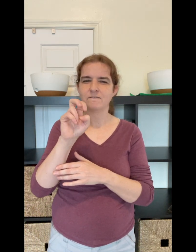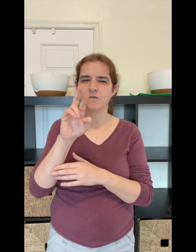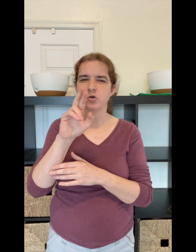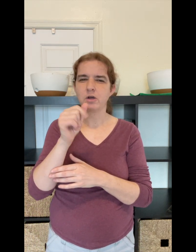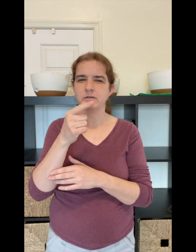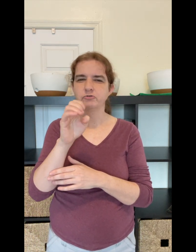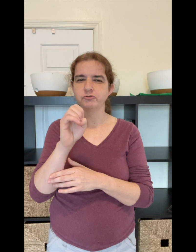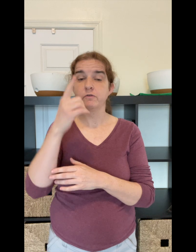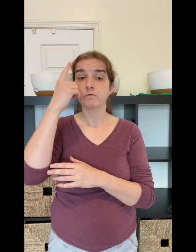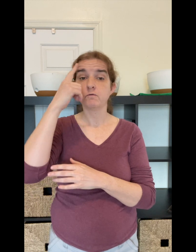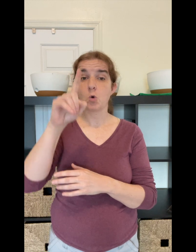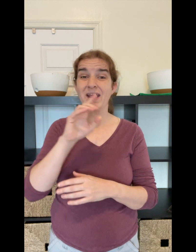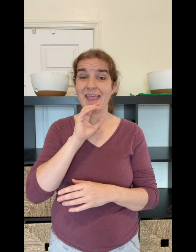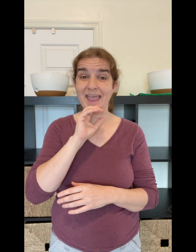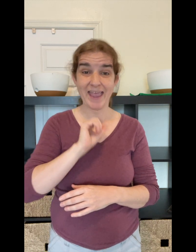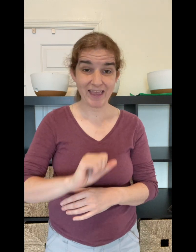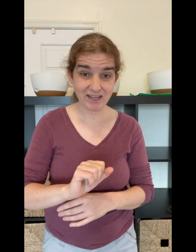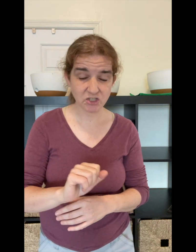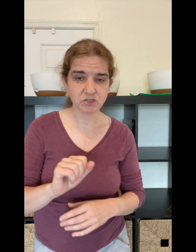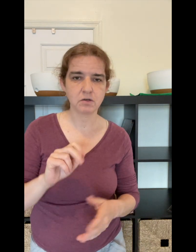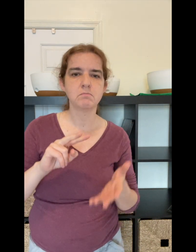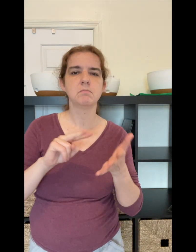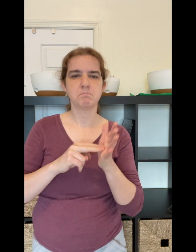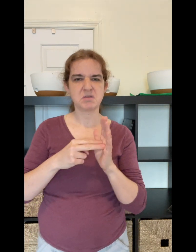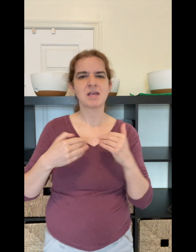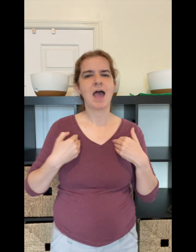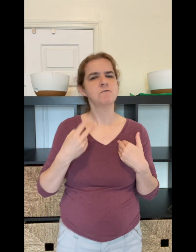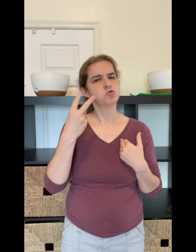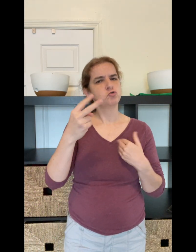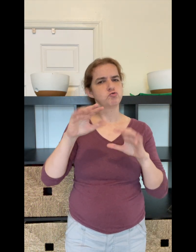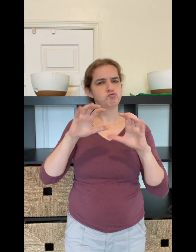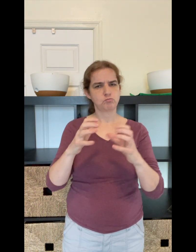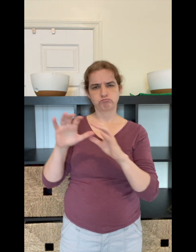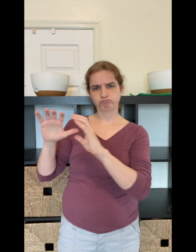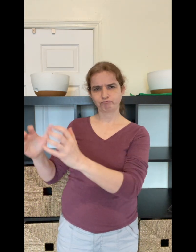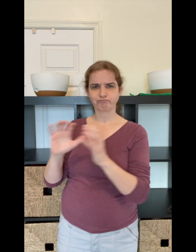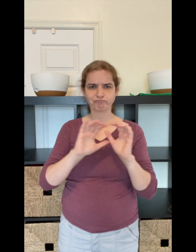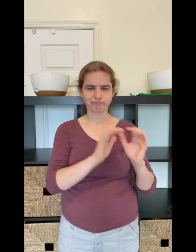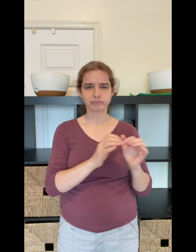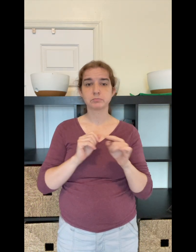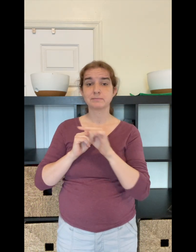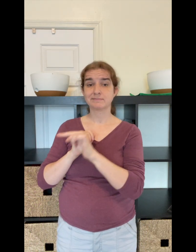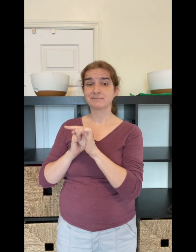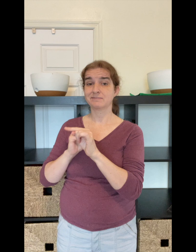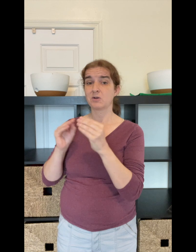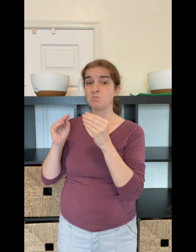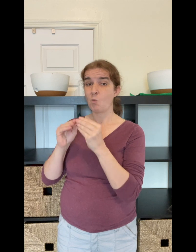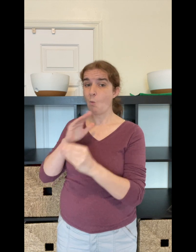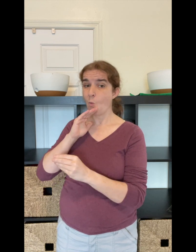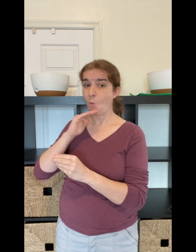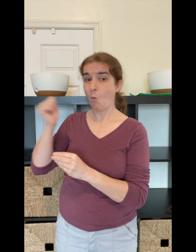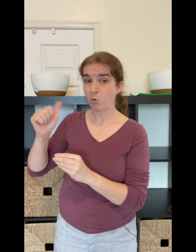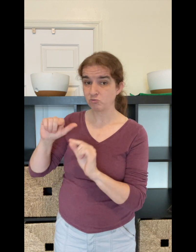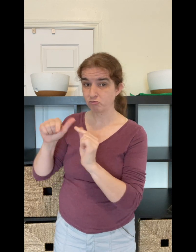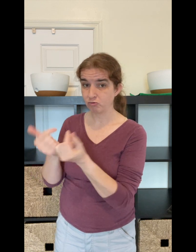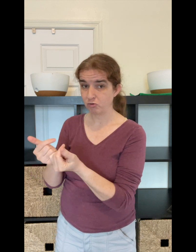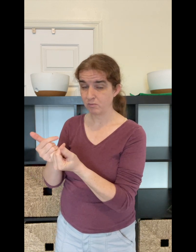Weighted average. For age. Weighted for age. I have two groups. In this group,